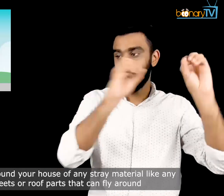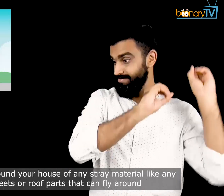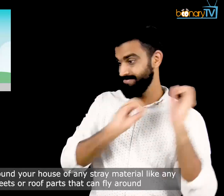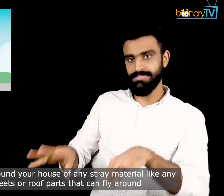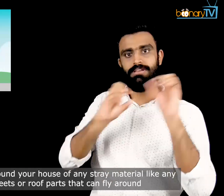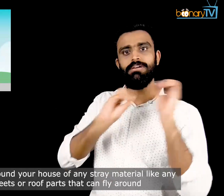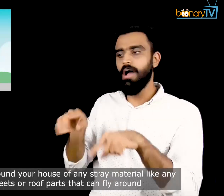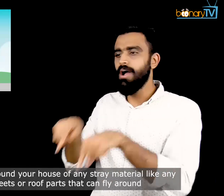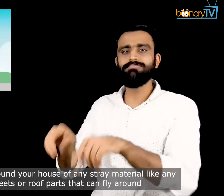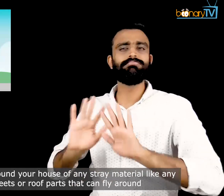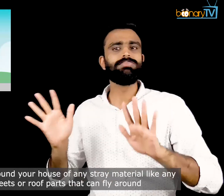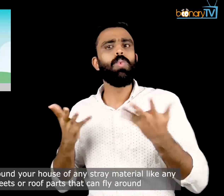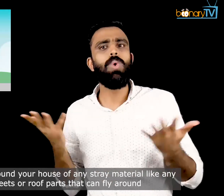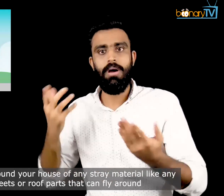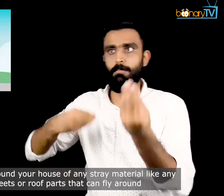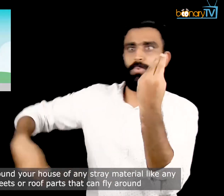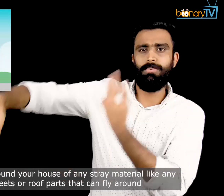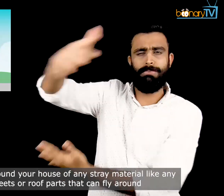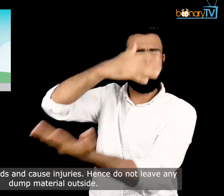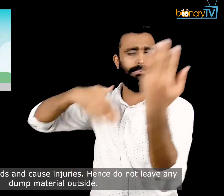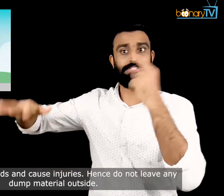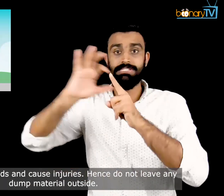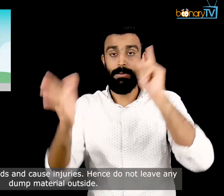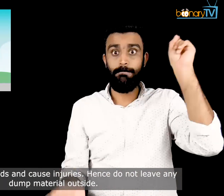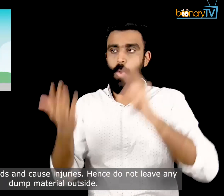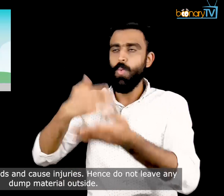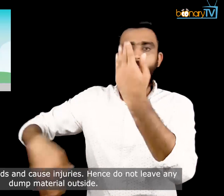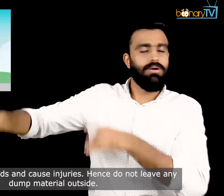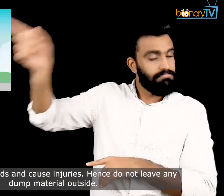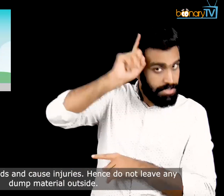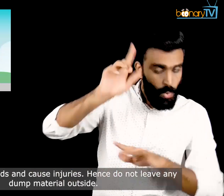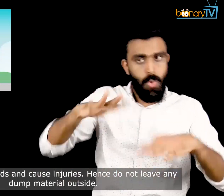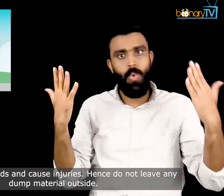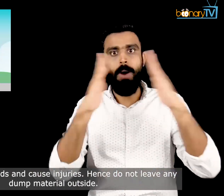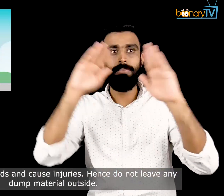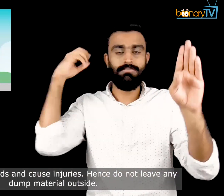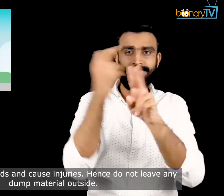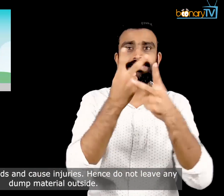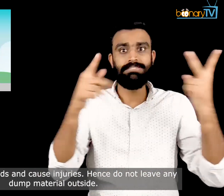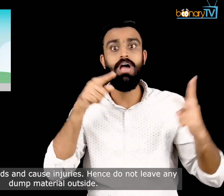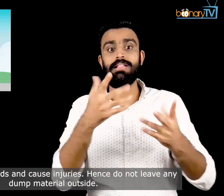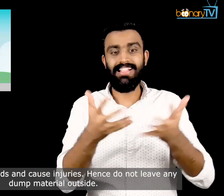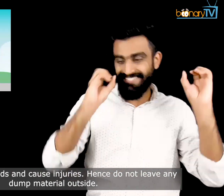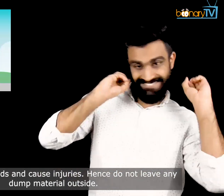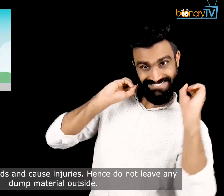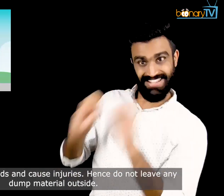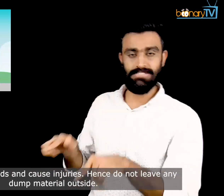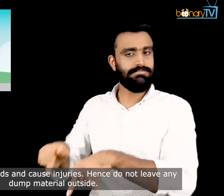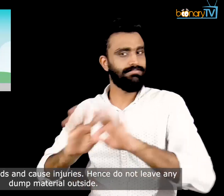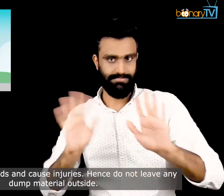parts that can fly around during strong winds and cause injuries. Hence, do not leave